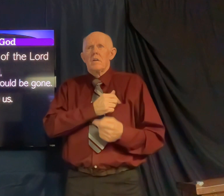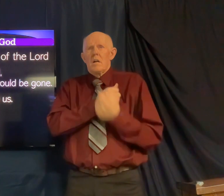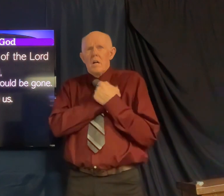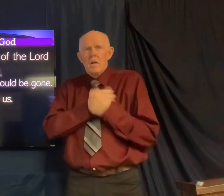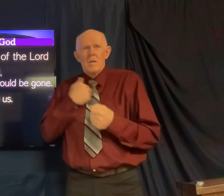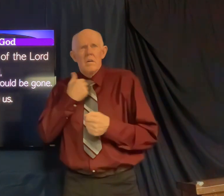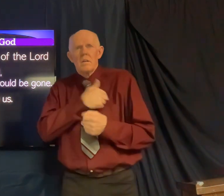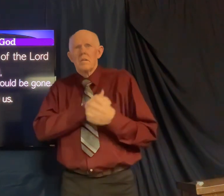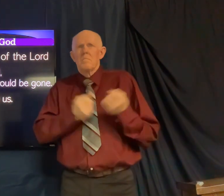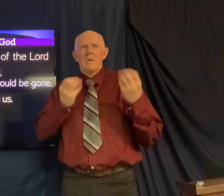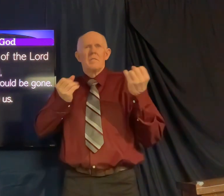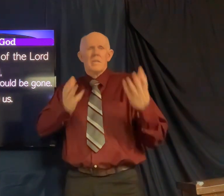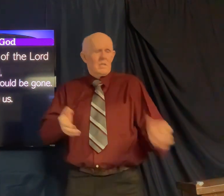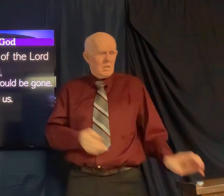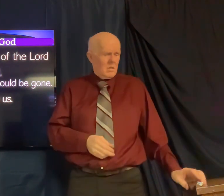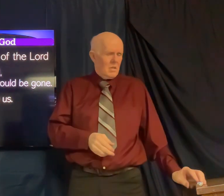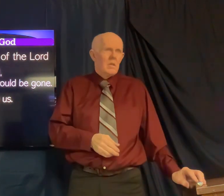He is kind and loving to us.